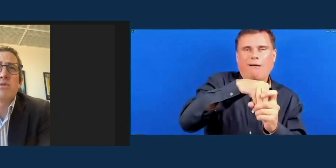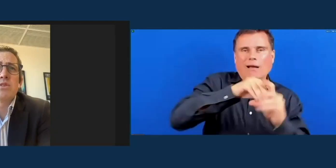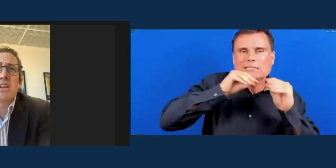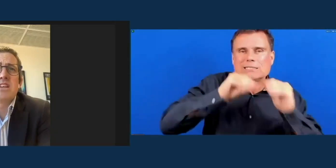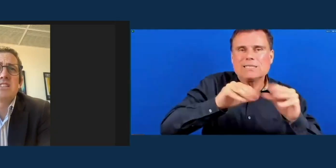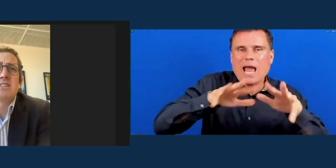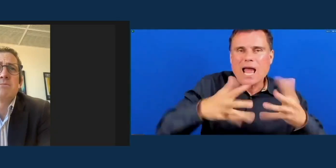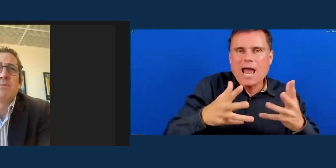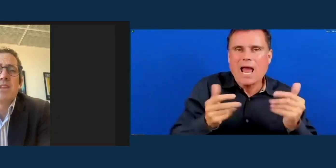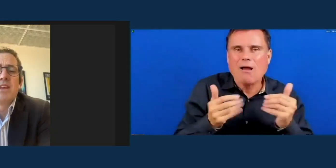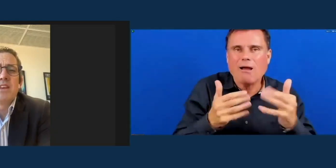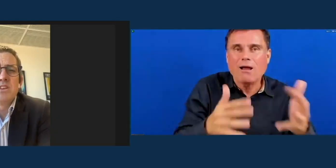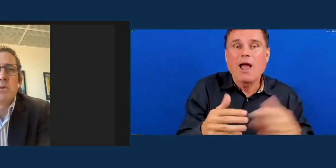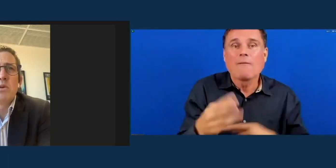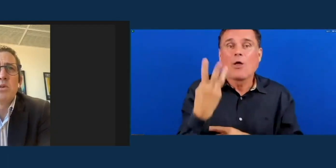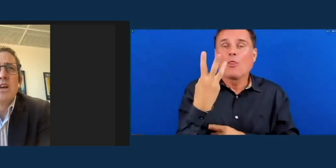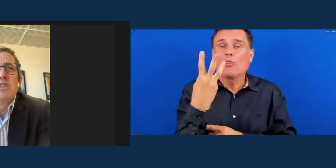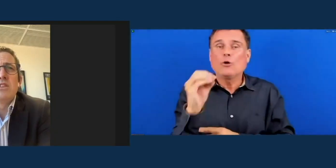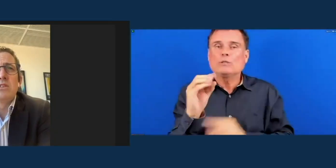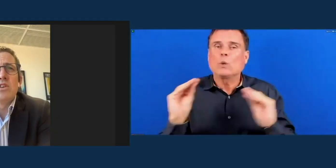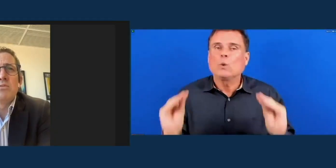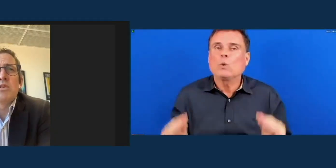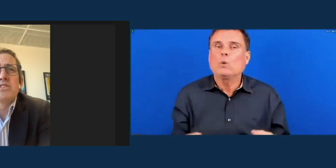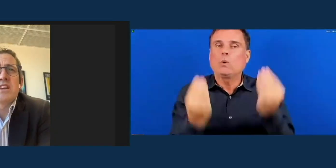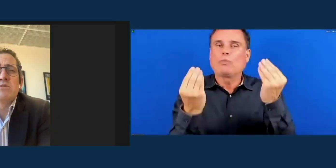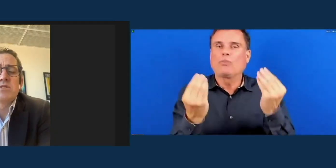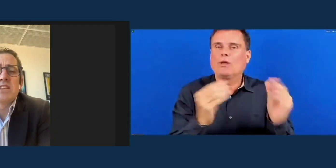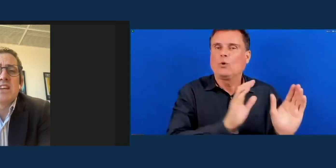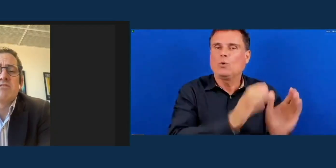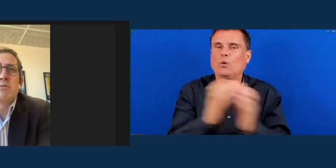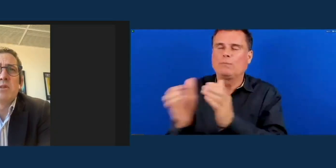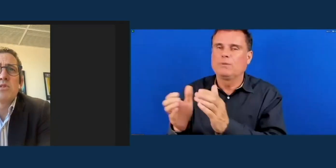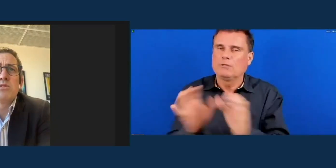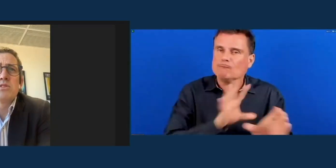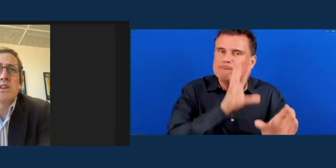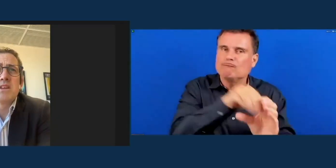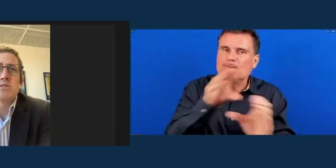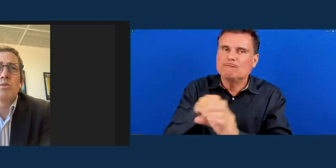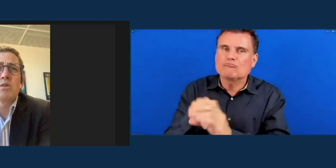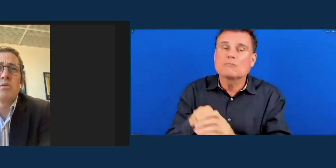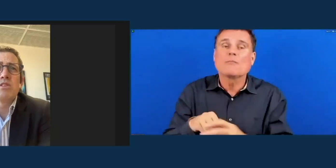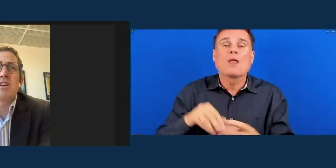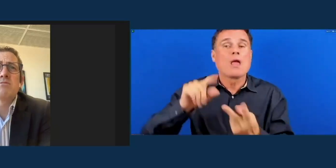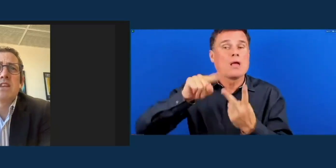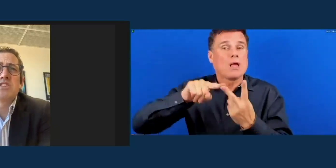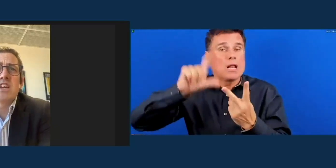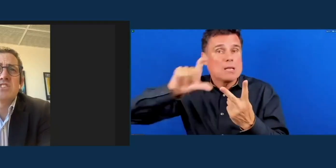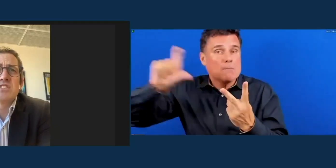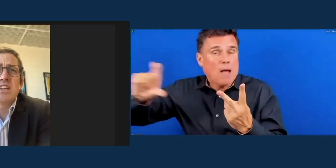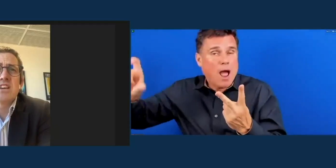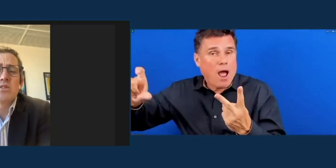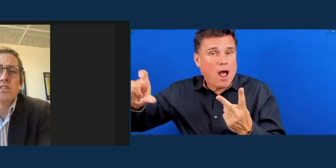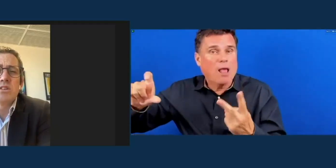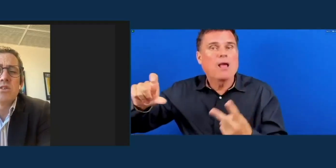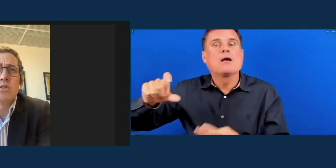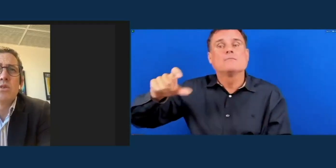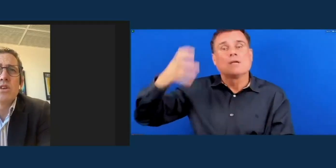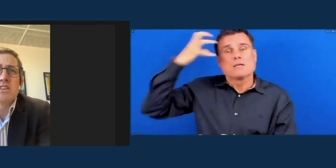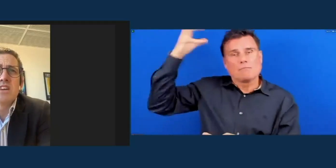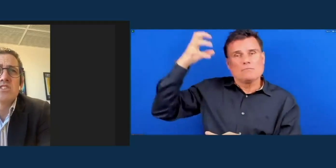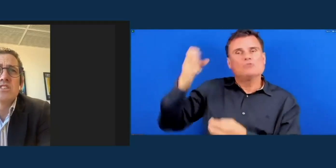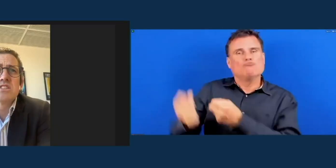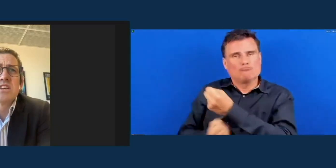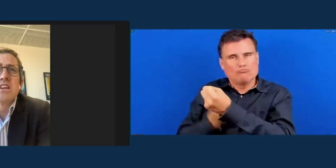promoters over 4 days. In Nepal, the LEARN project has received government approval to commence work with government education stakeholders and